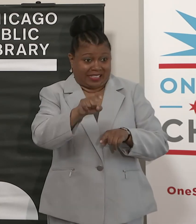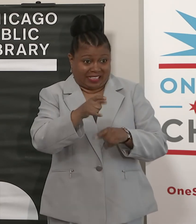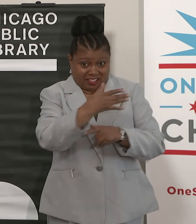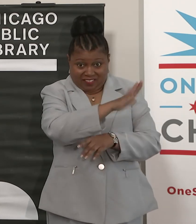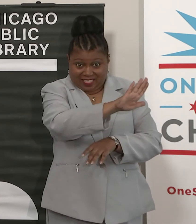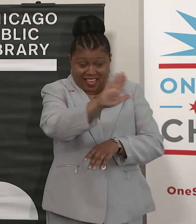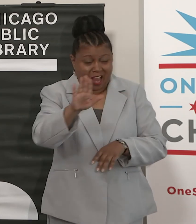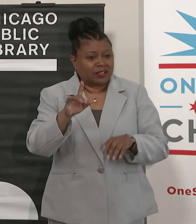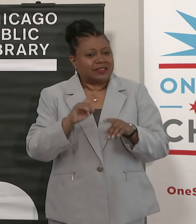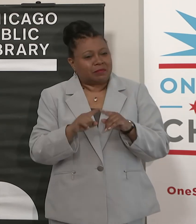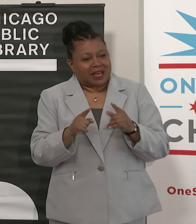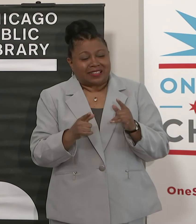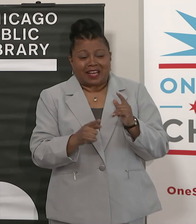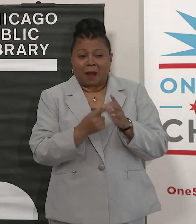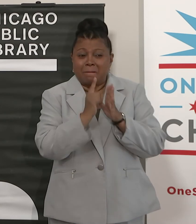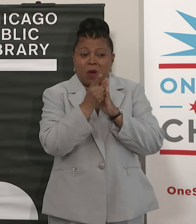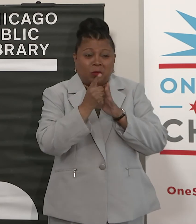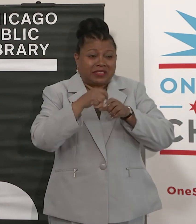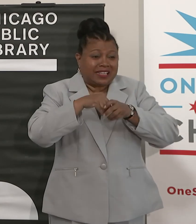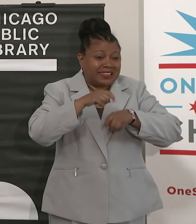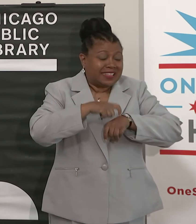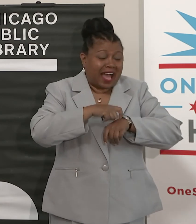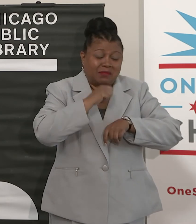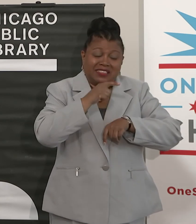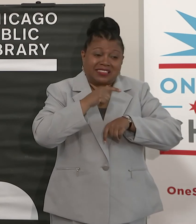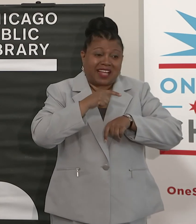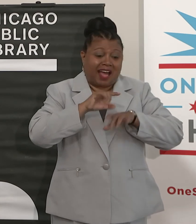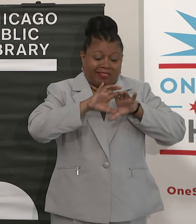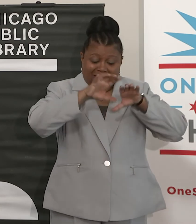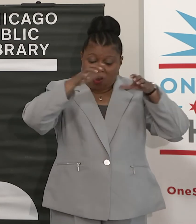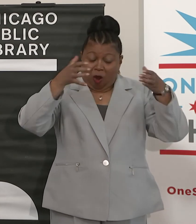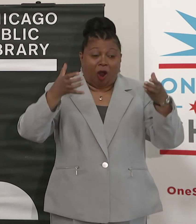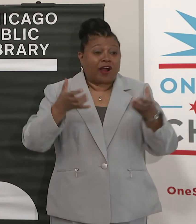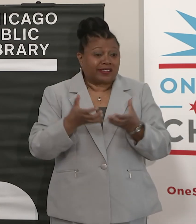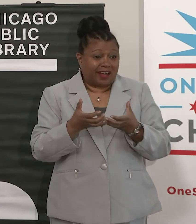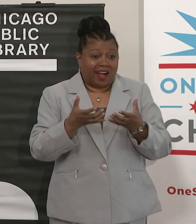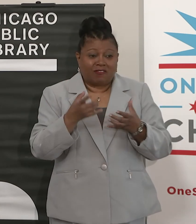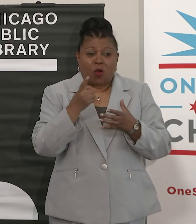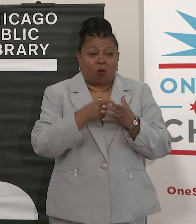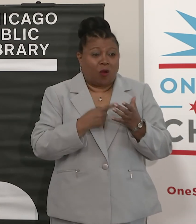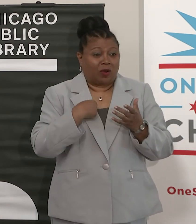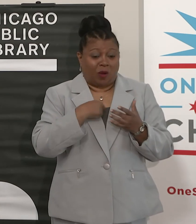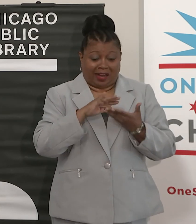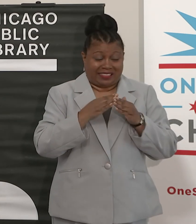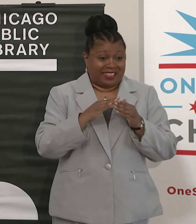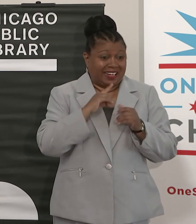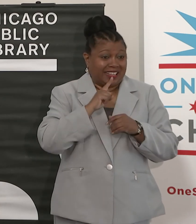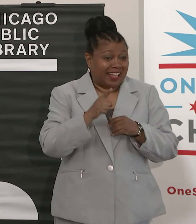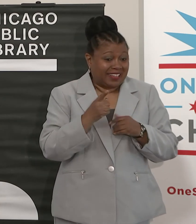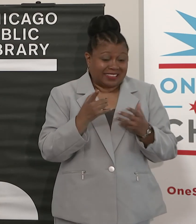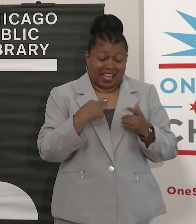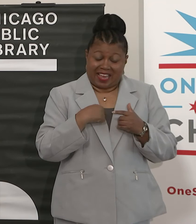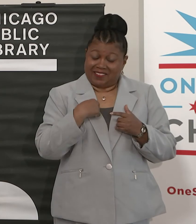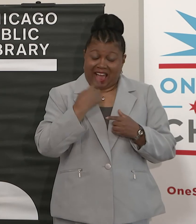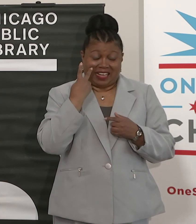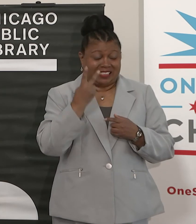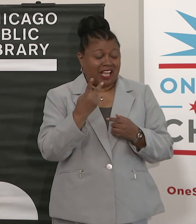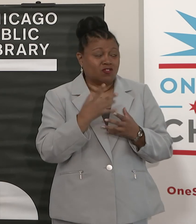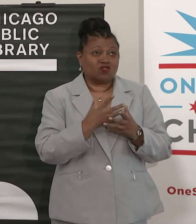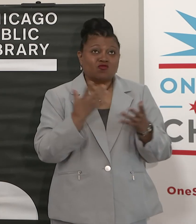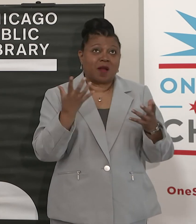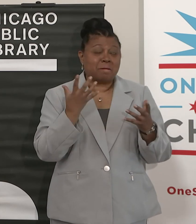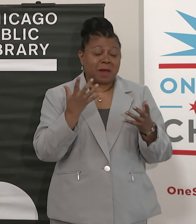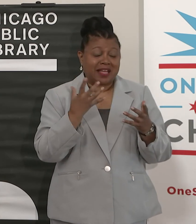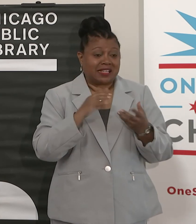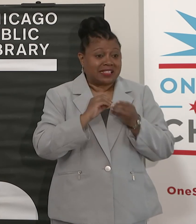there. But moments in time is not the arc of where our city is. And I've seen